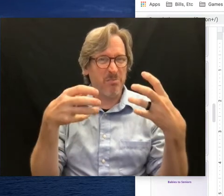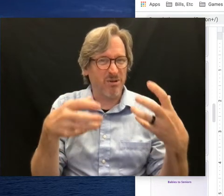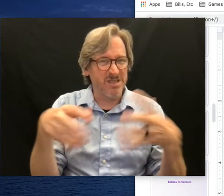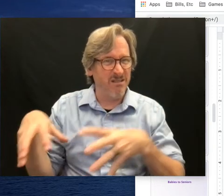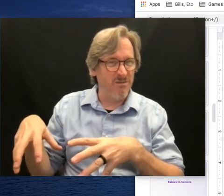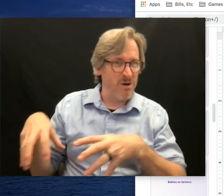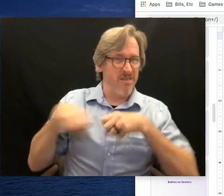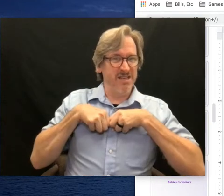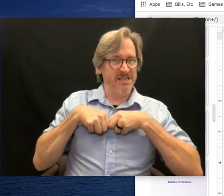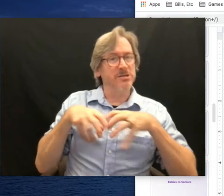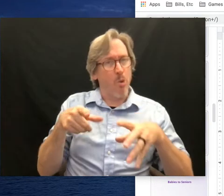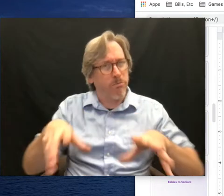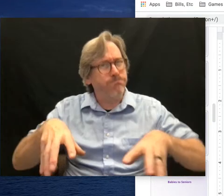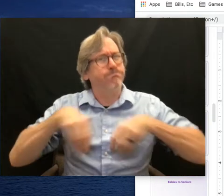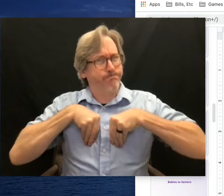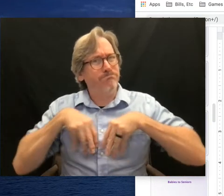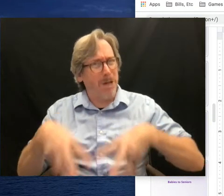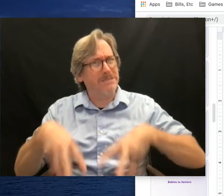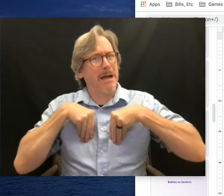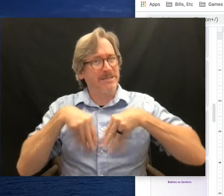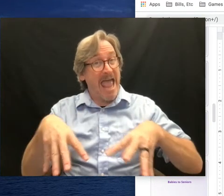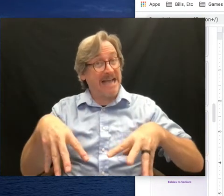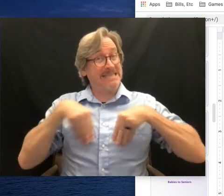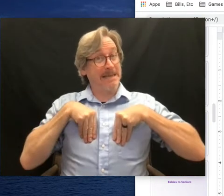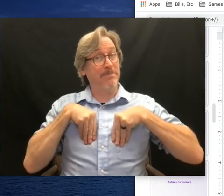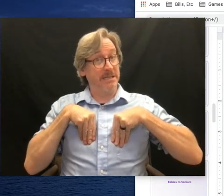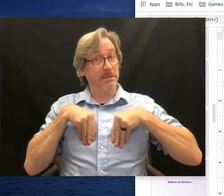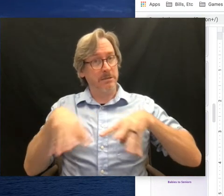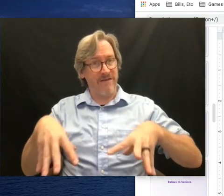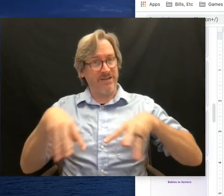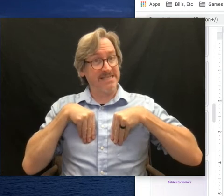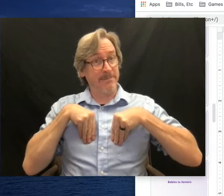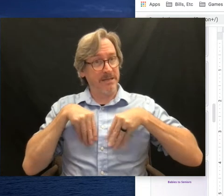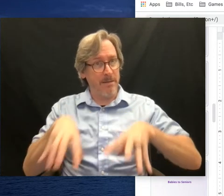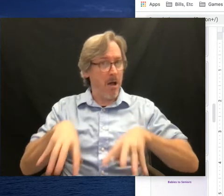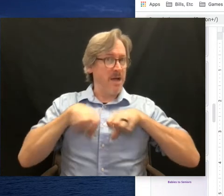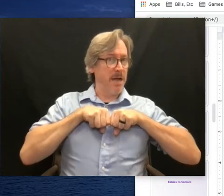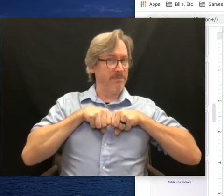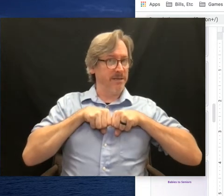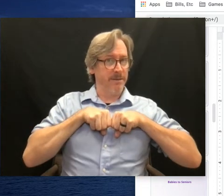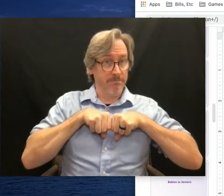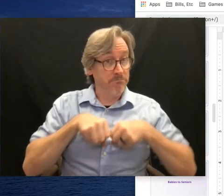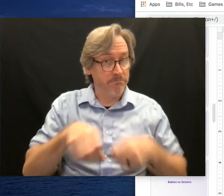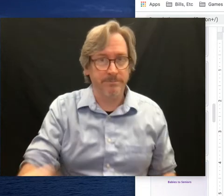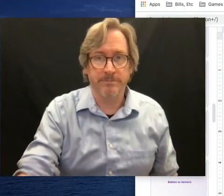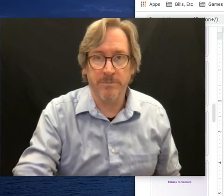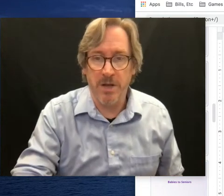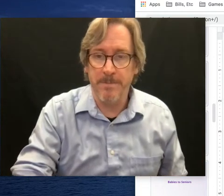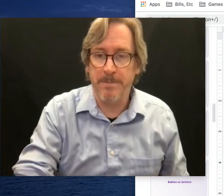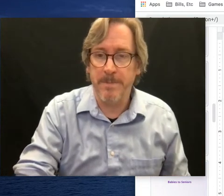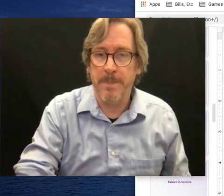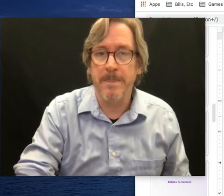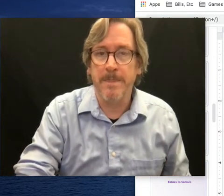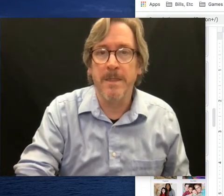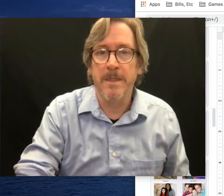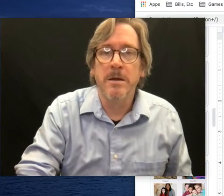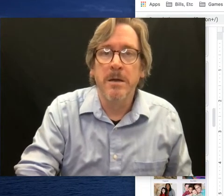not personal. Where this is adopted, accepted, have accepted them, adopted them. Okay.